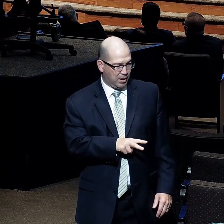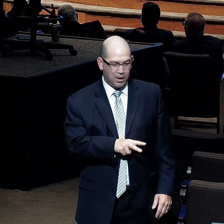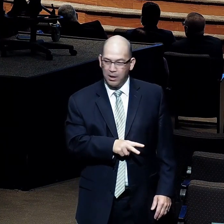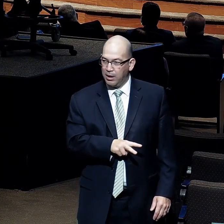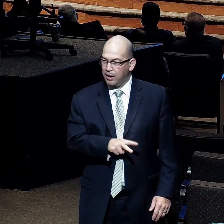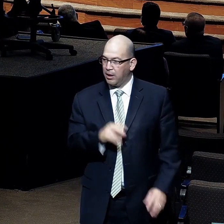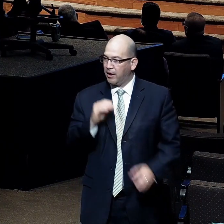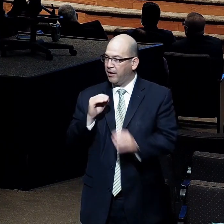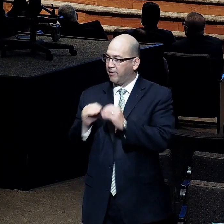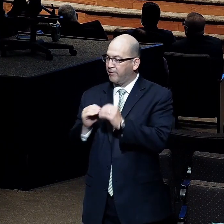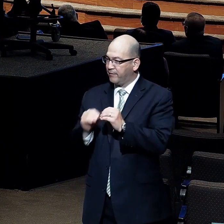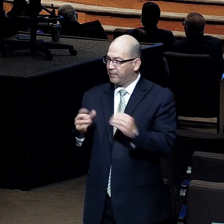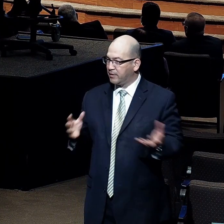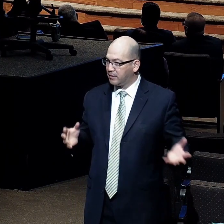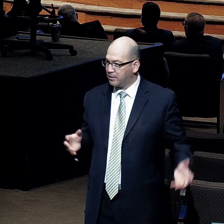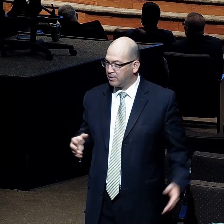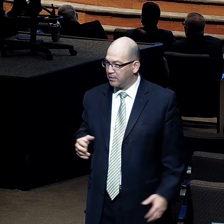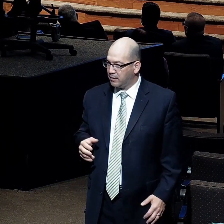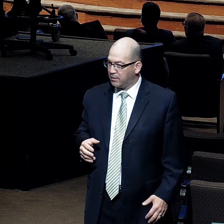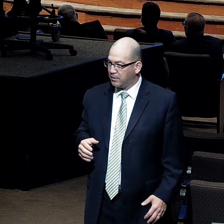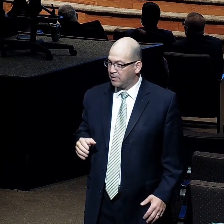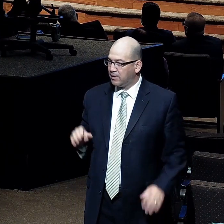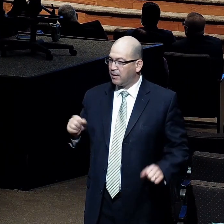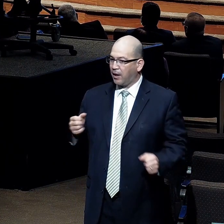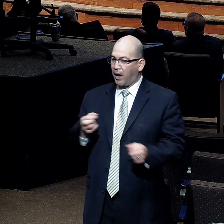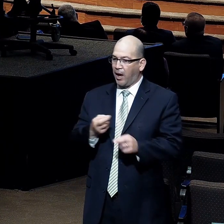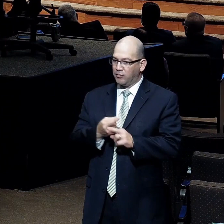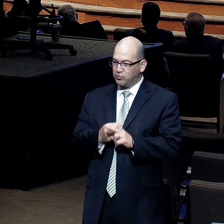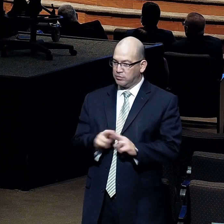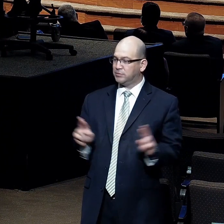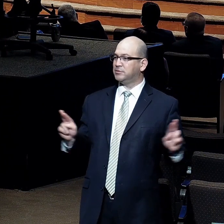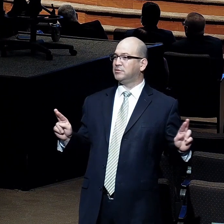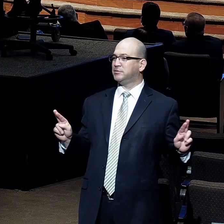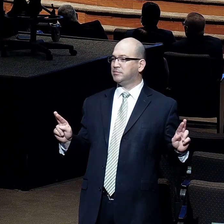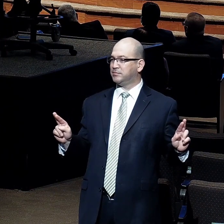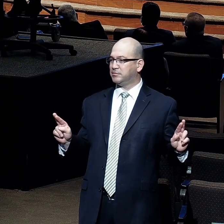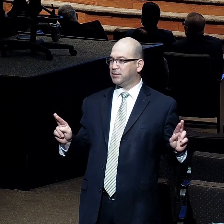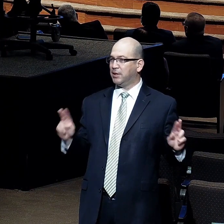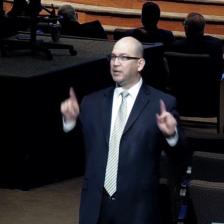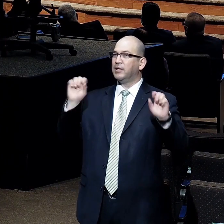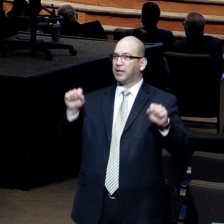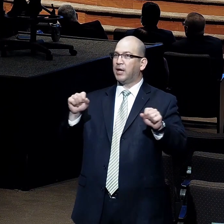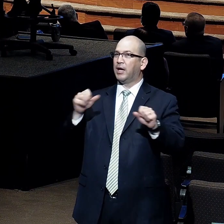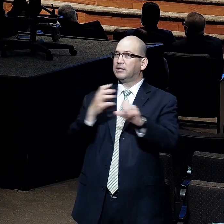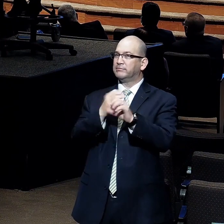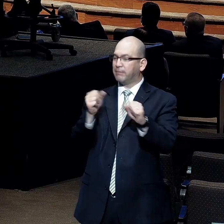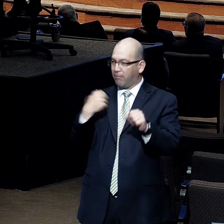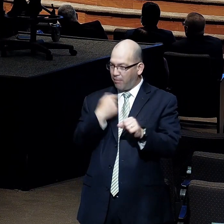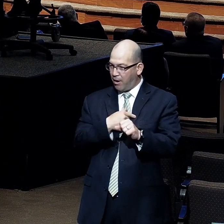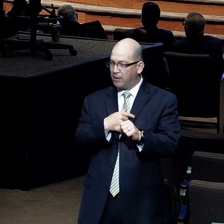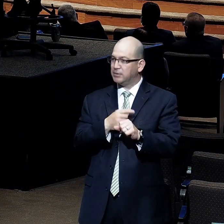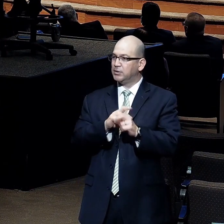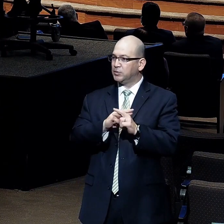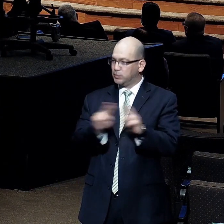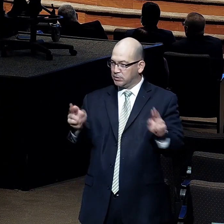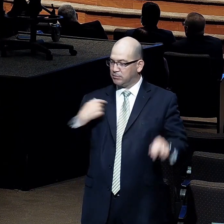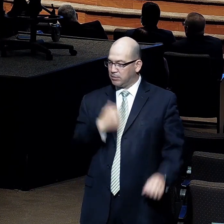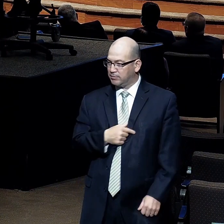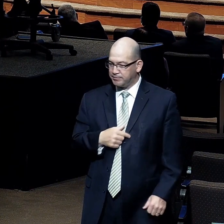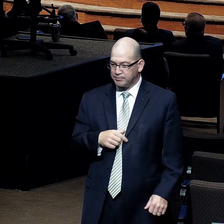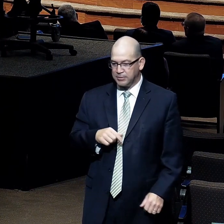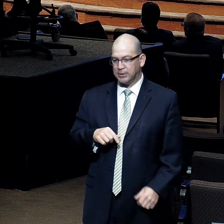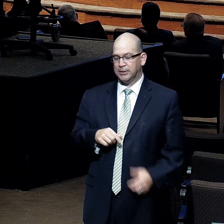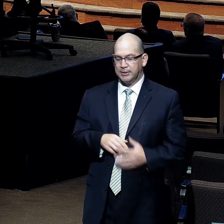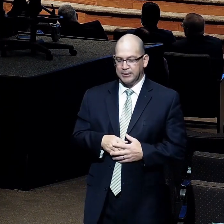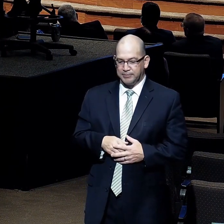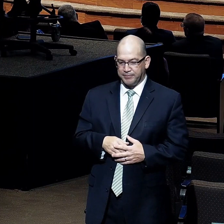something called redemption. God, he can redeem us back. In Colossians chapter 1, it says, in whom